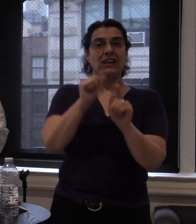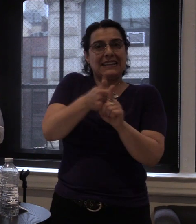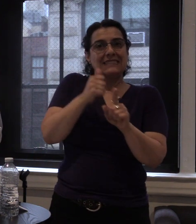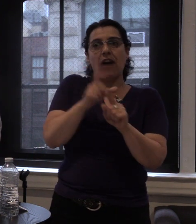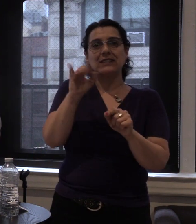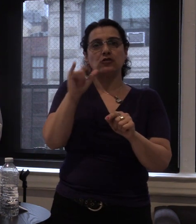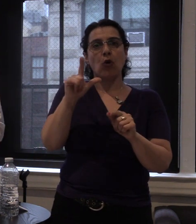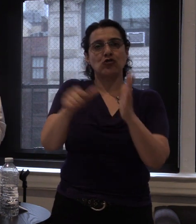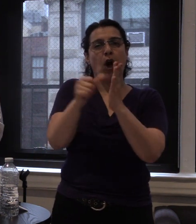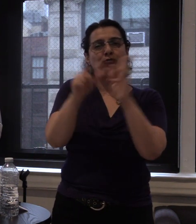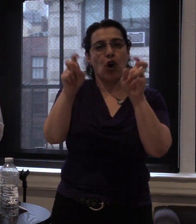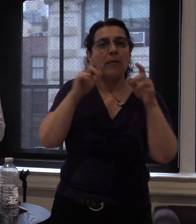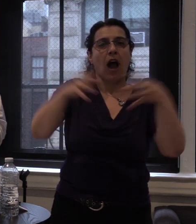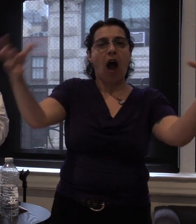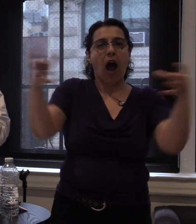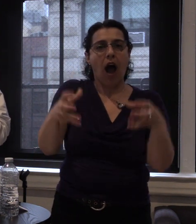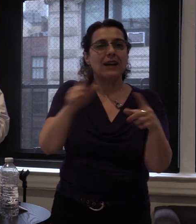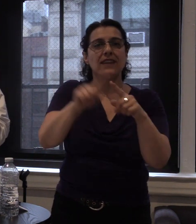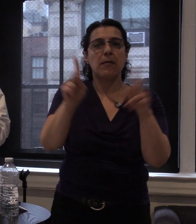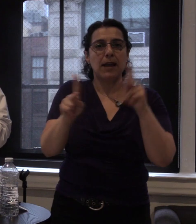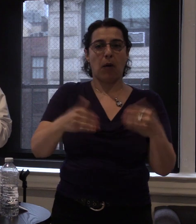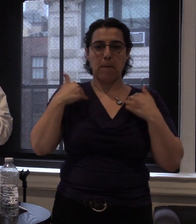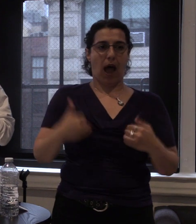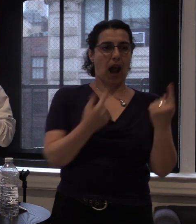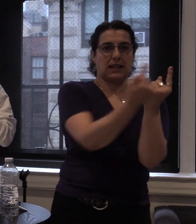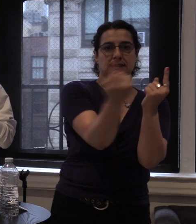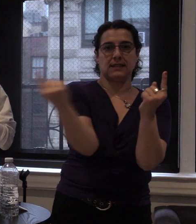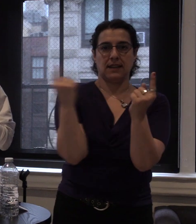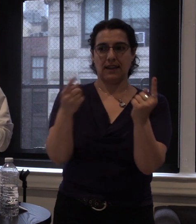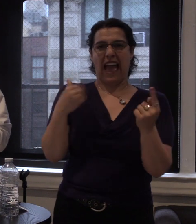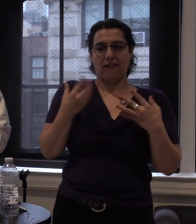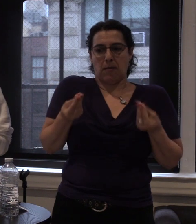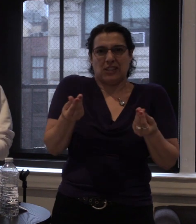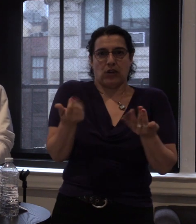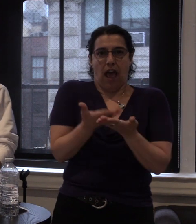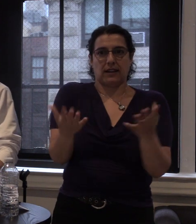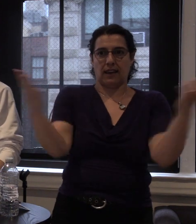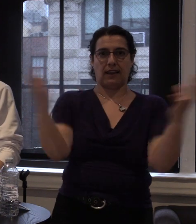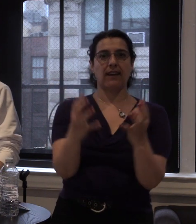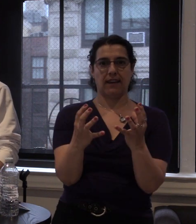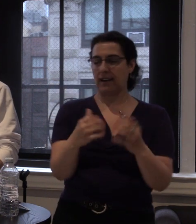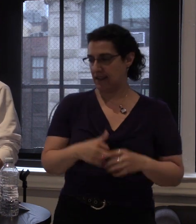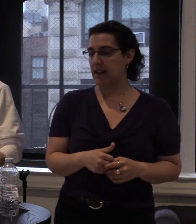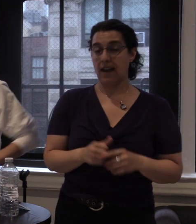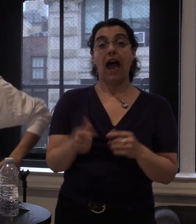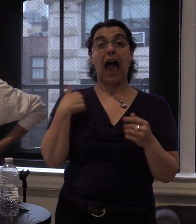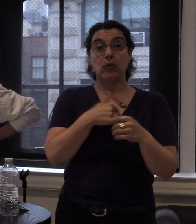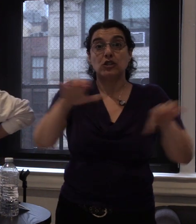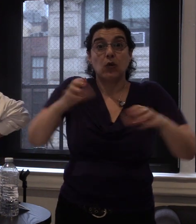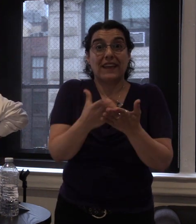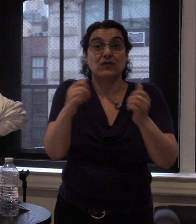sculpture because it brings strangers together, it's bodies in space, it has material nature, and we do